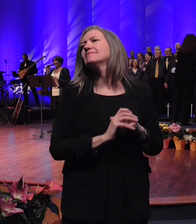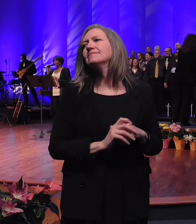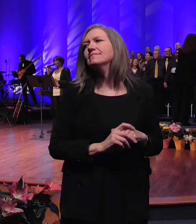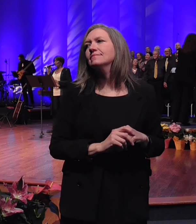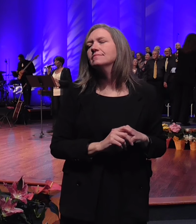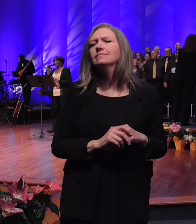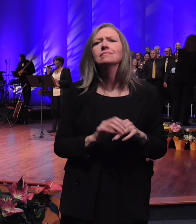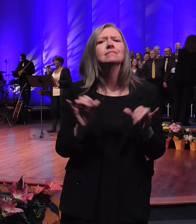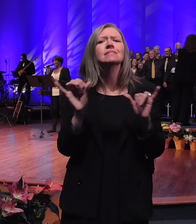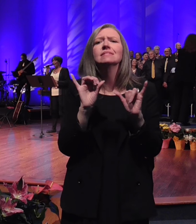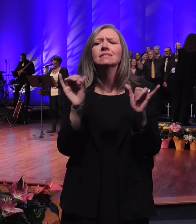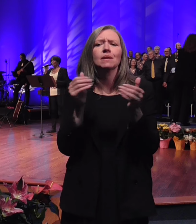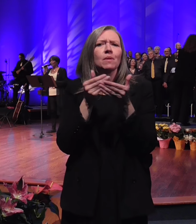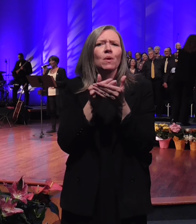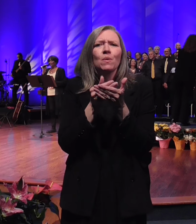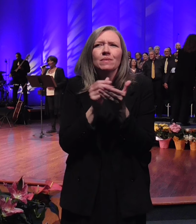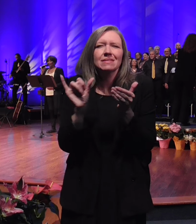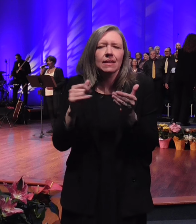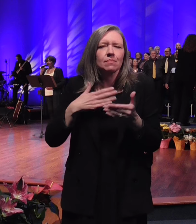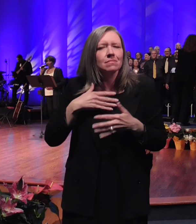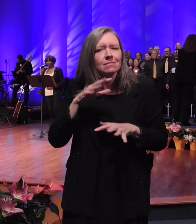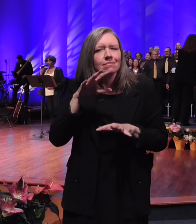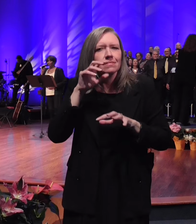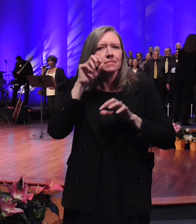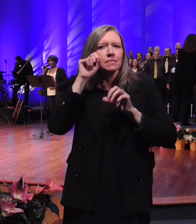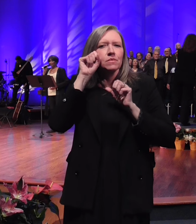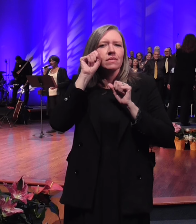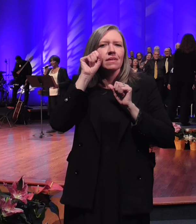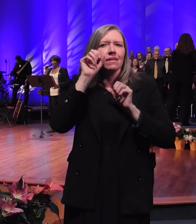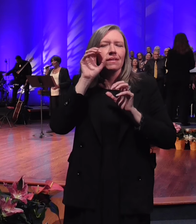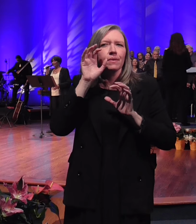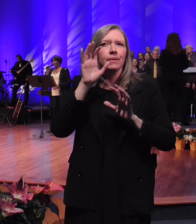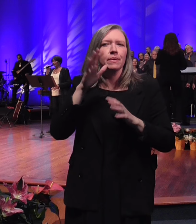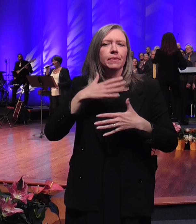just as close as my breath is to me.